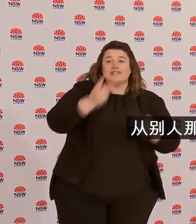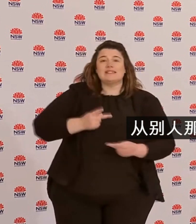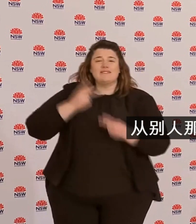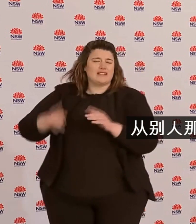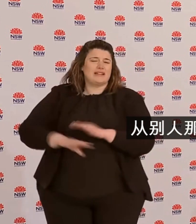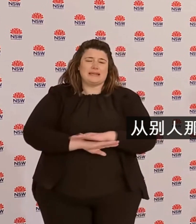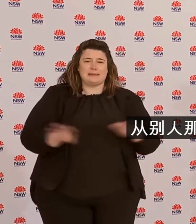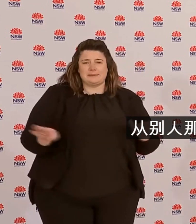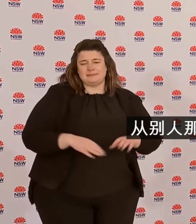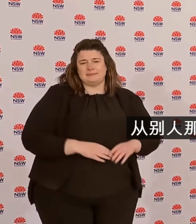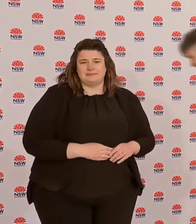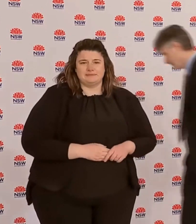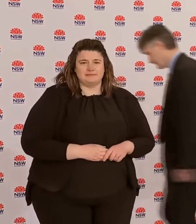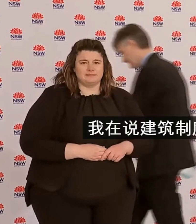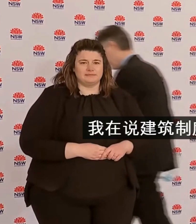houses.